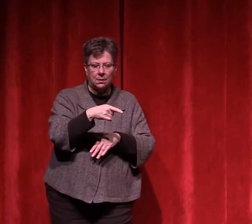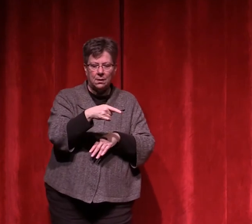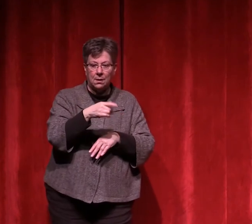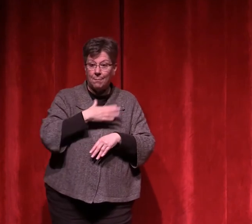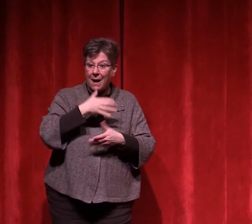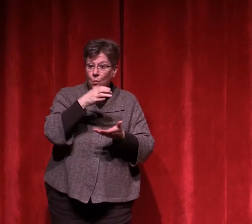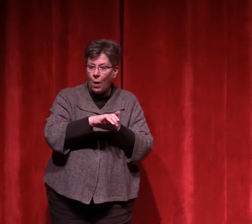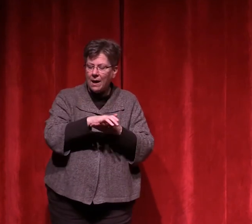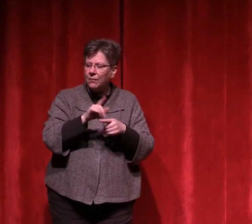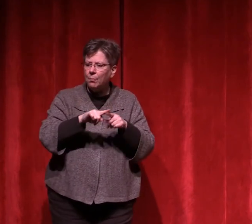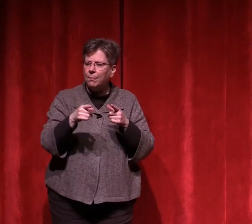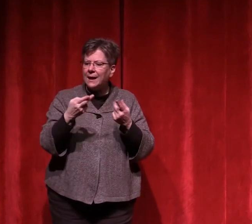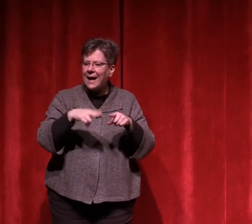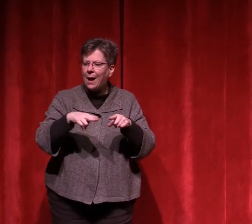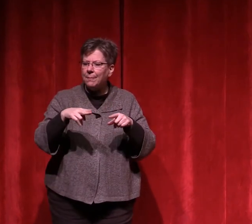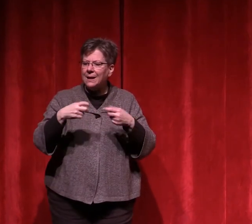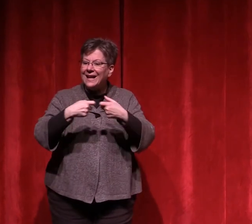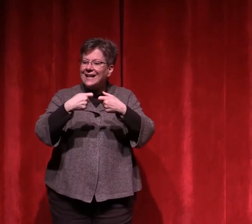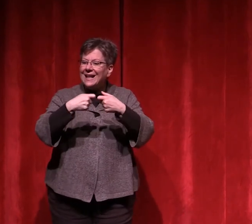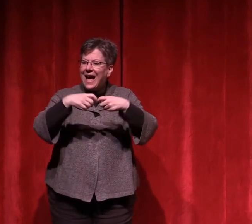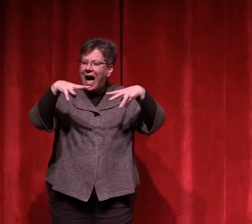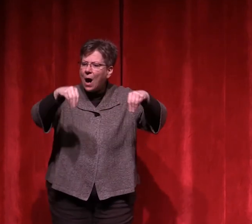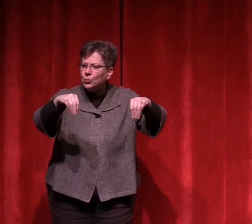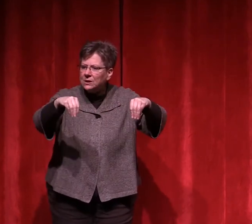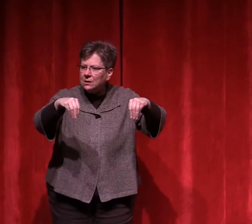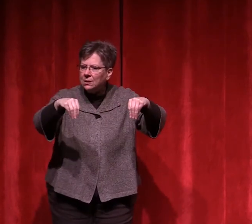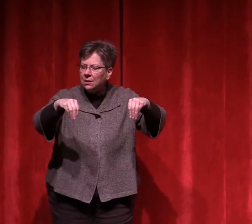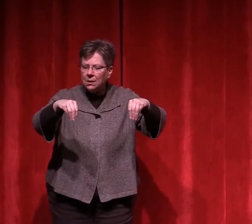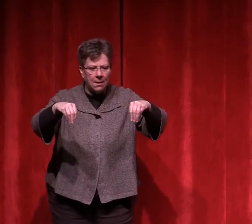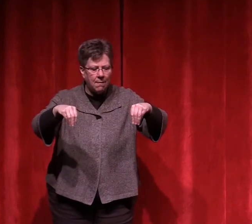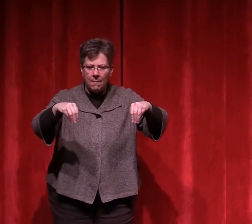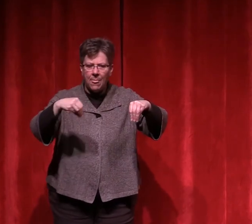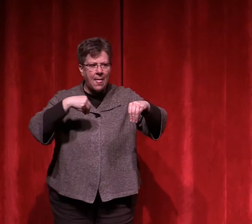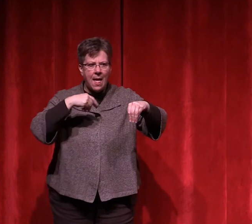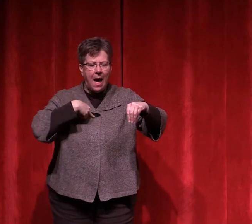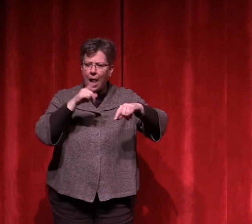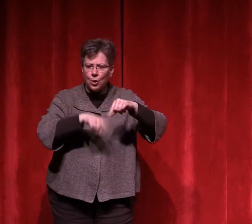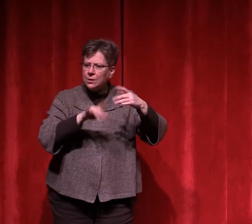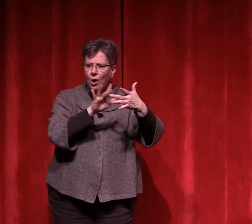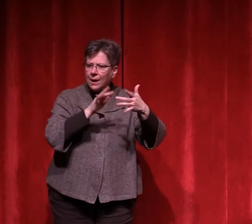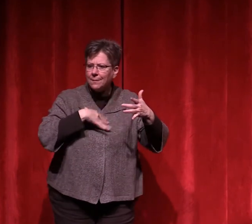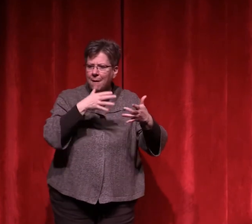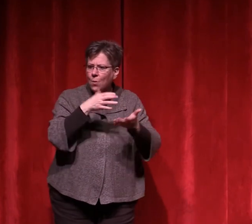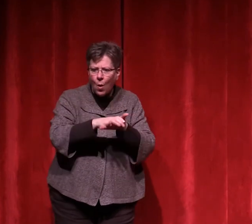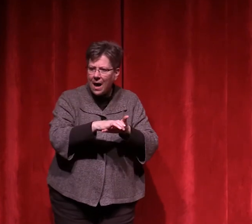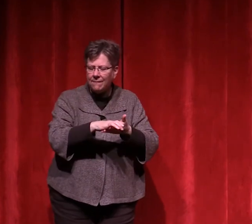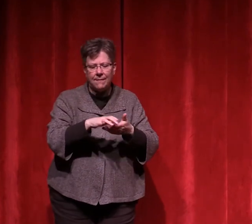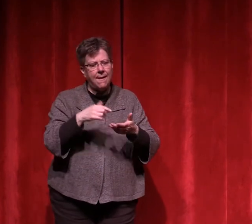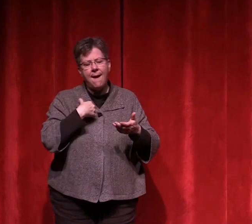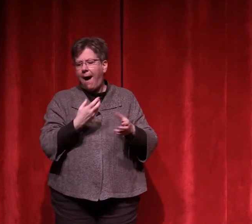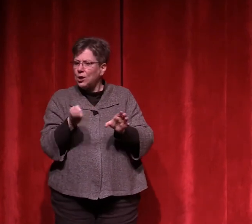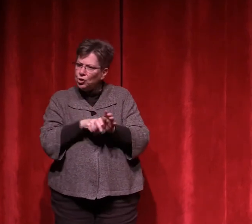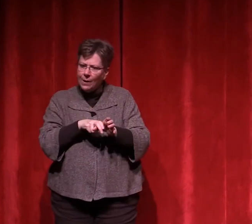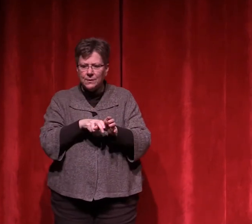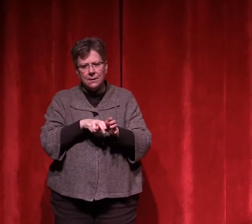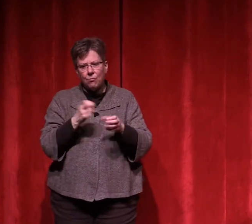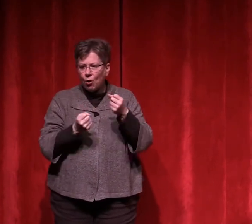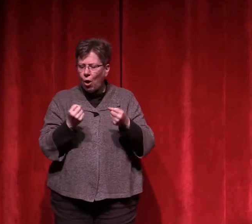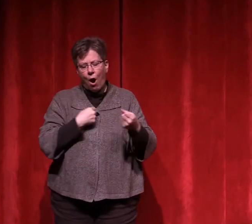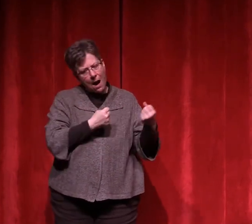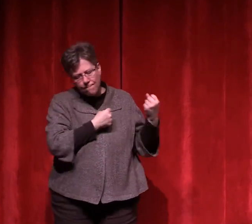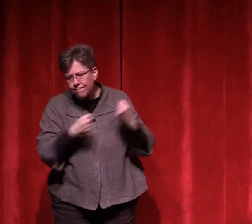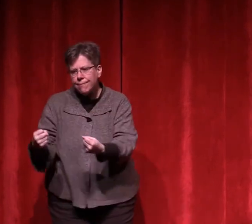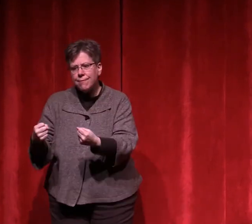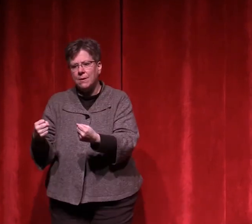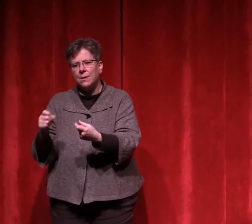out. And I couldn't call her on our set, so I jumped in the car, raced to her office. She was a CPA clear across town,